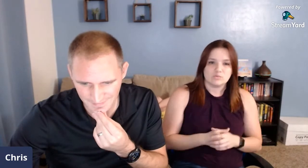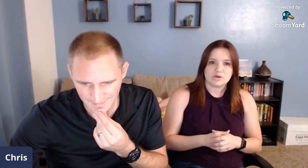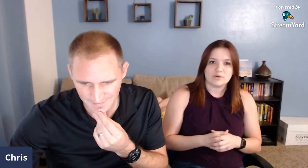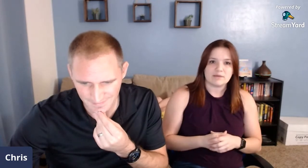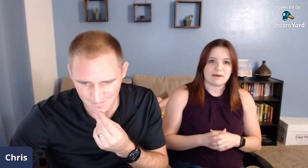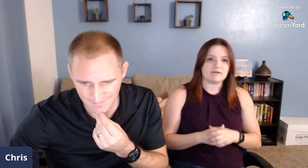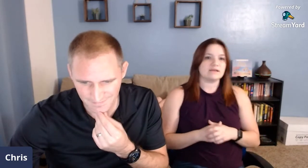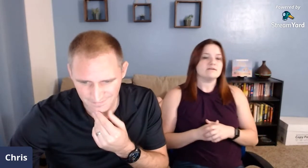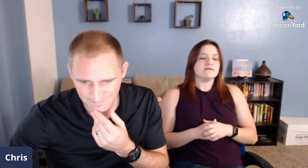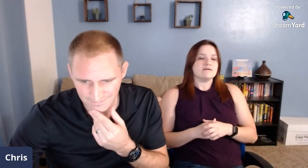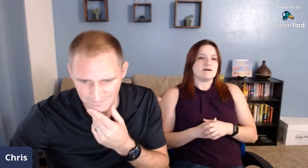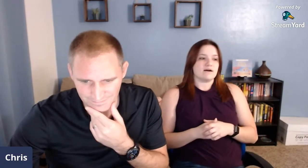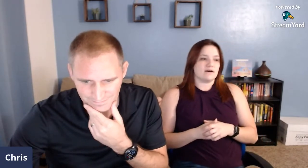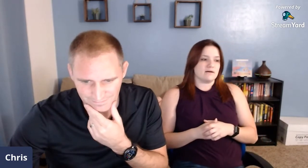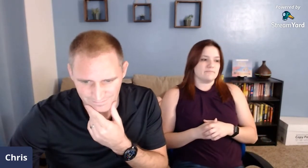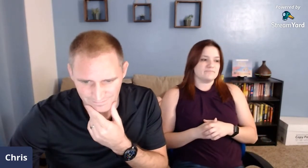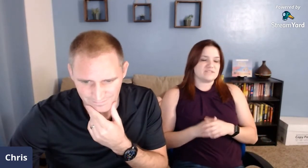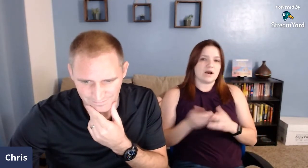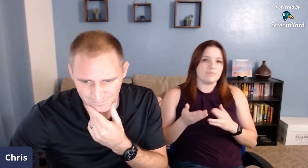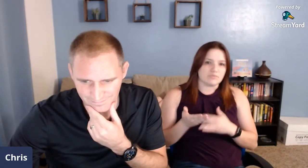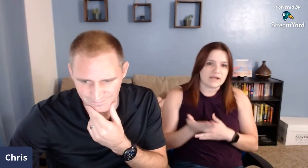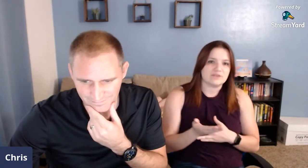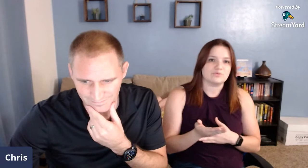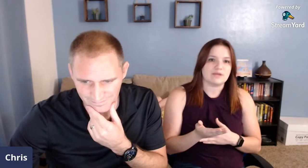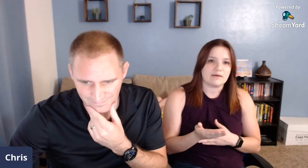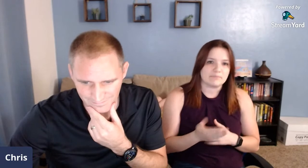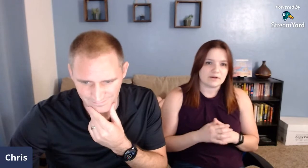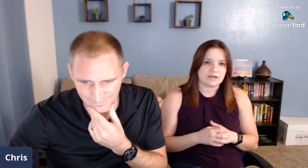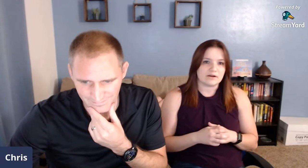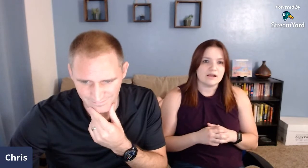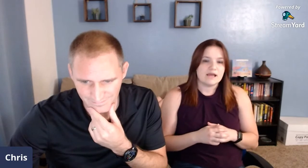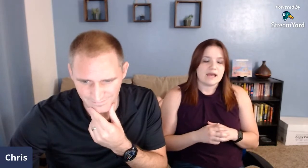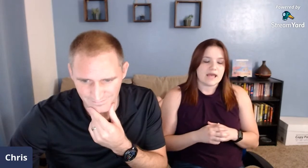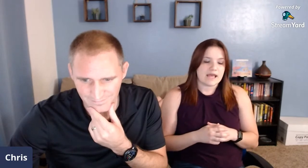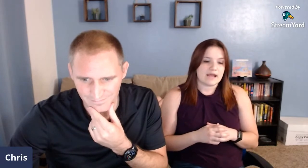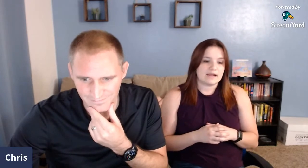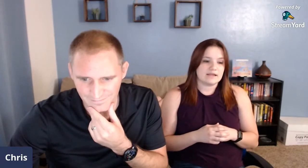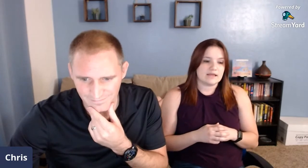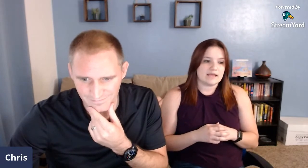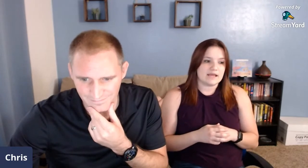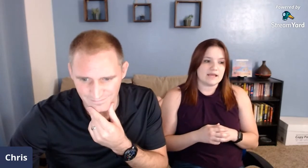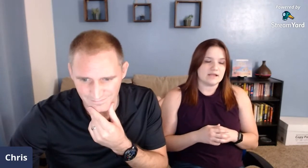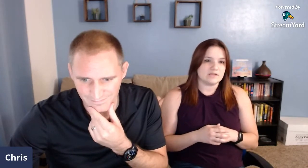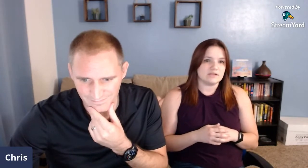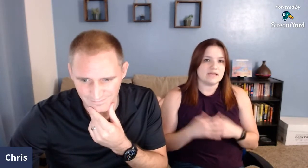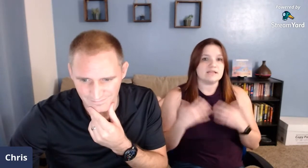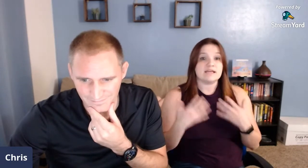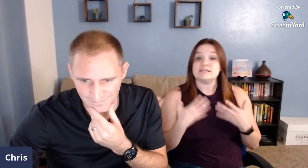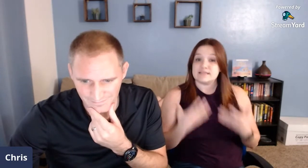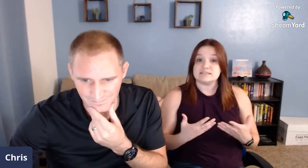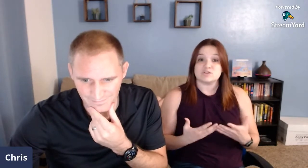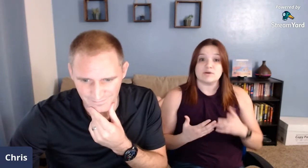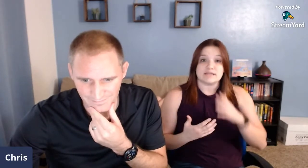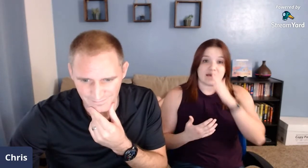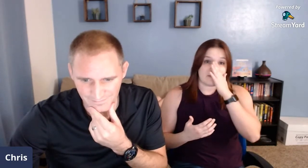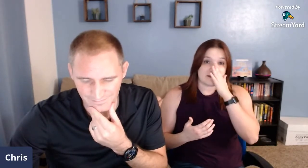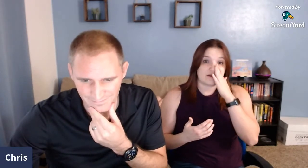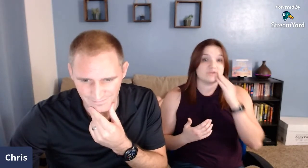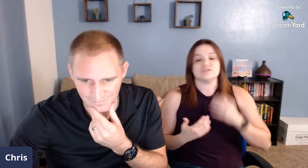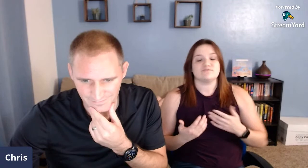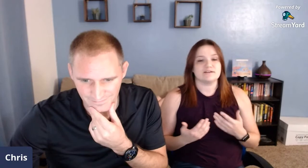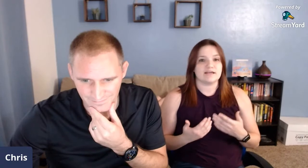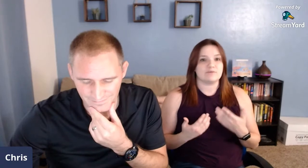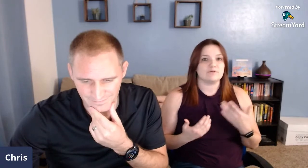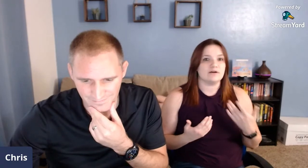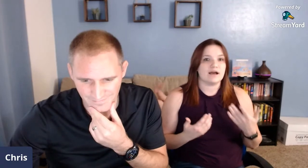we're going about it to help break through that barrier. And it is going to happen. I